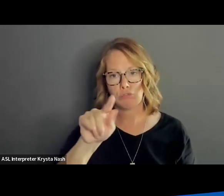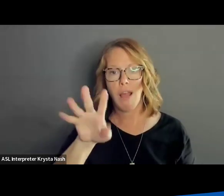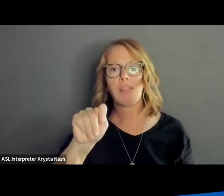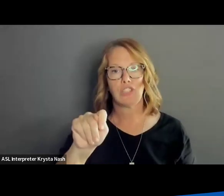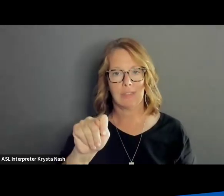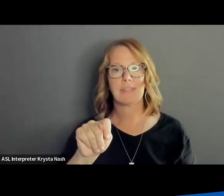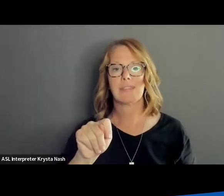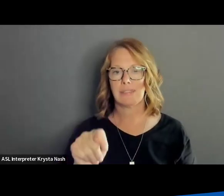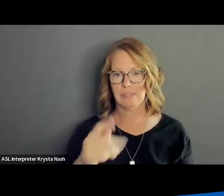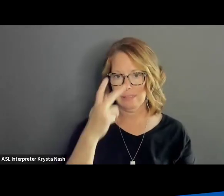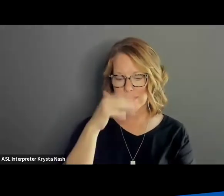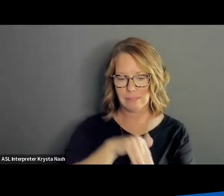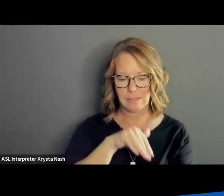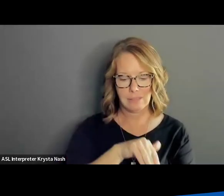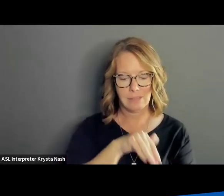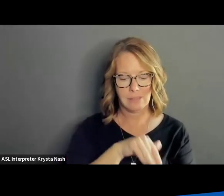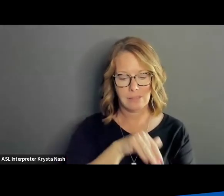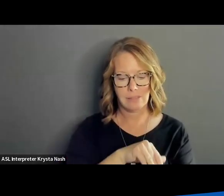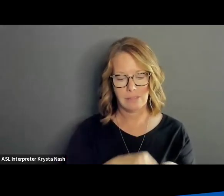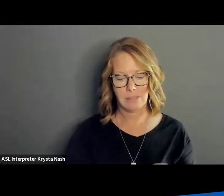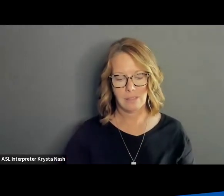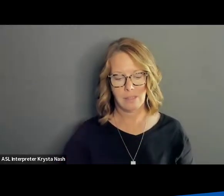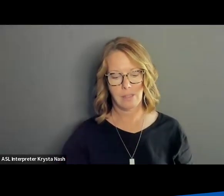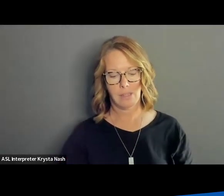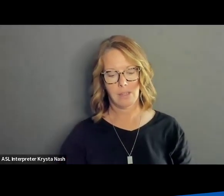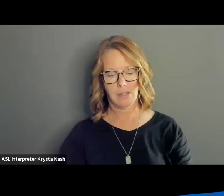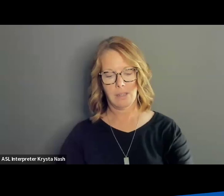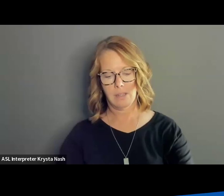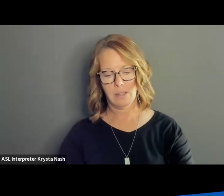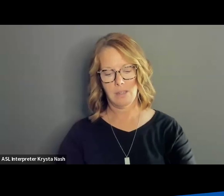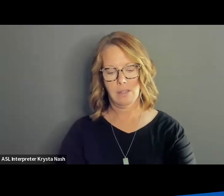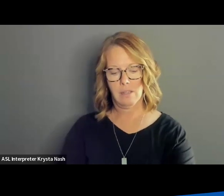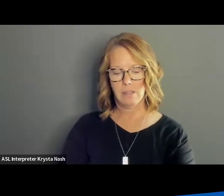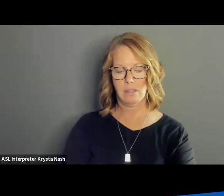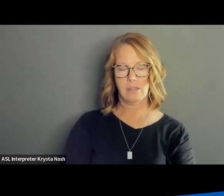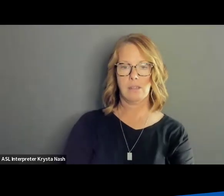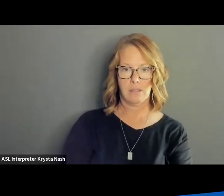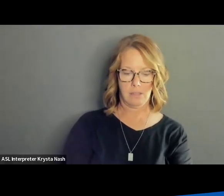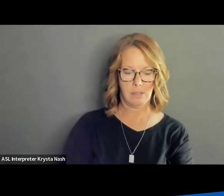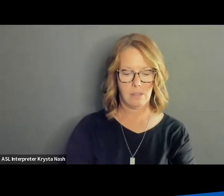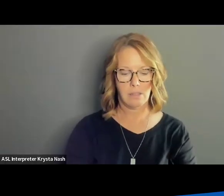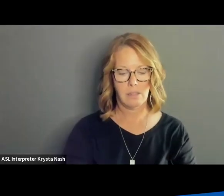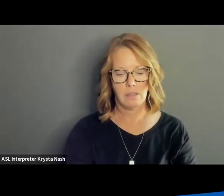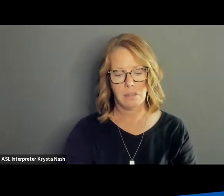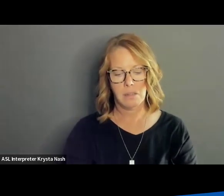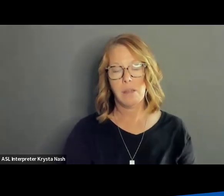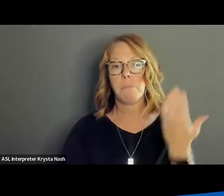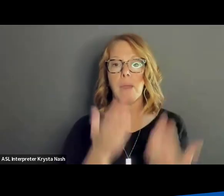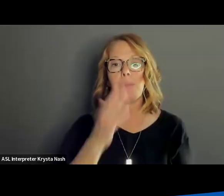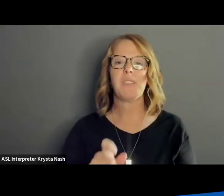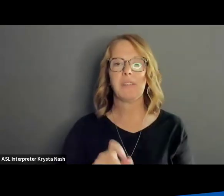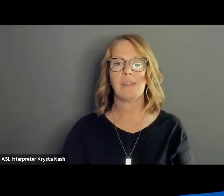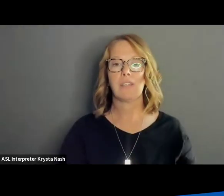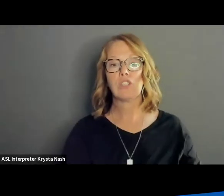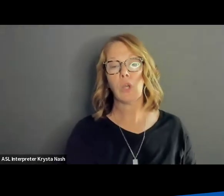for urinary care. You might need a pain specialist for that care. So people end up creating